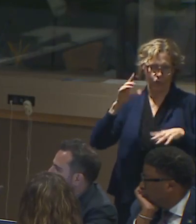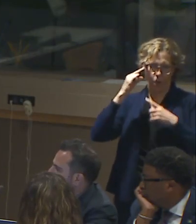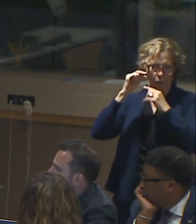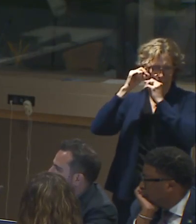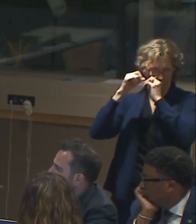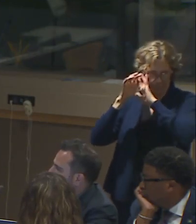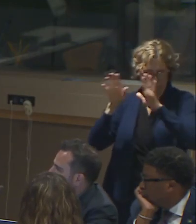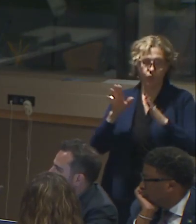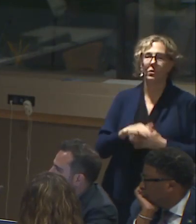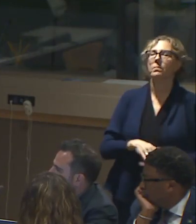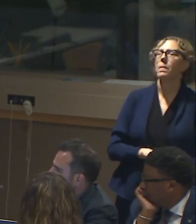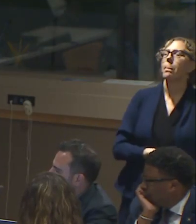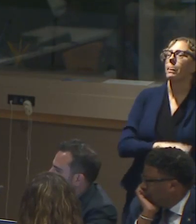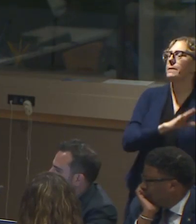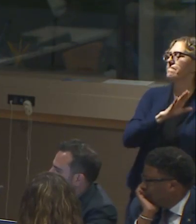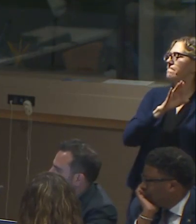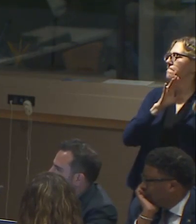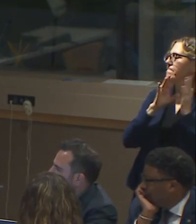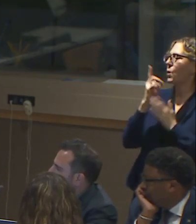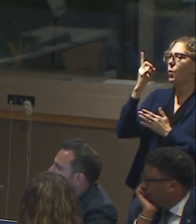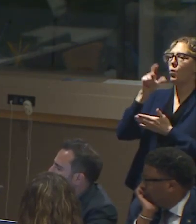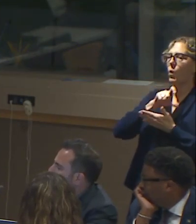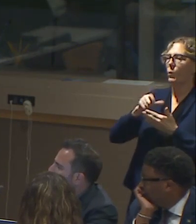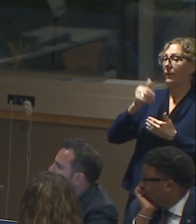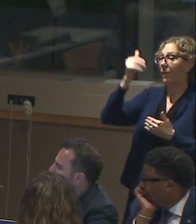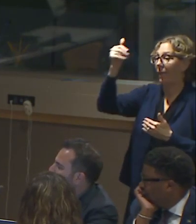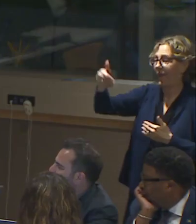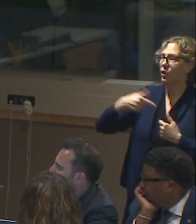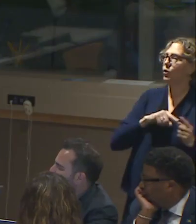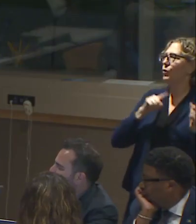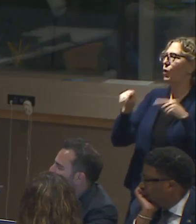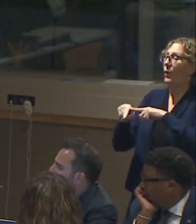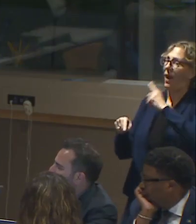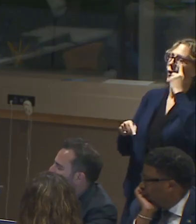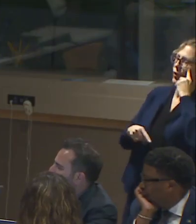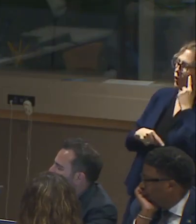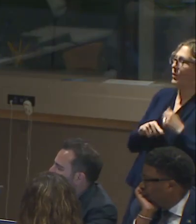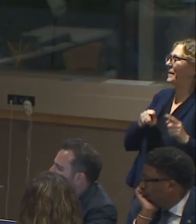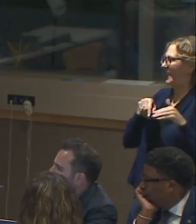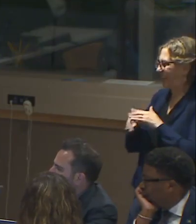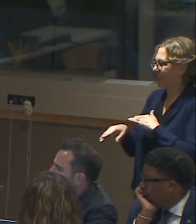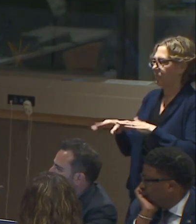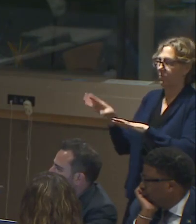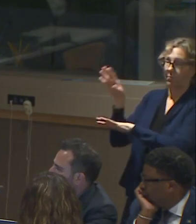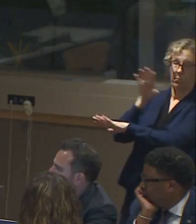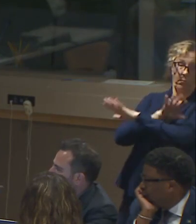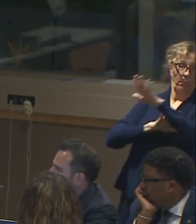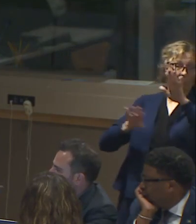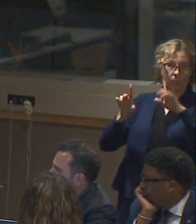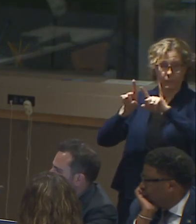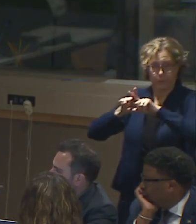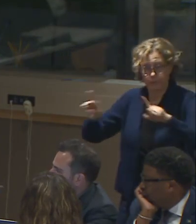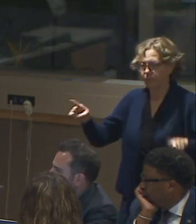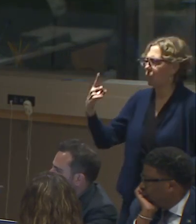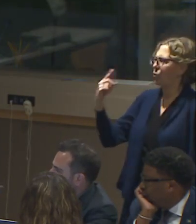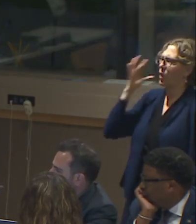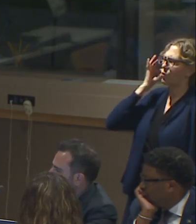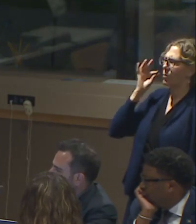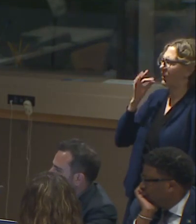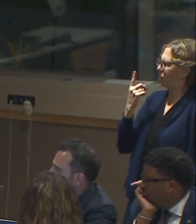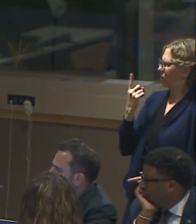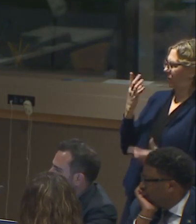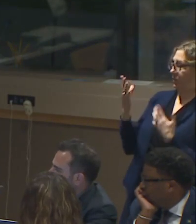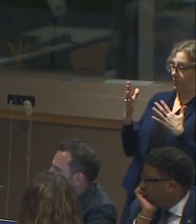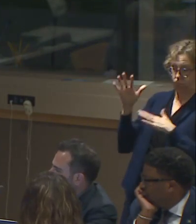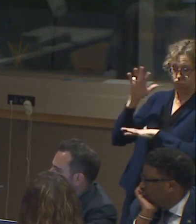I don't know who the wicked witch was that showed up that day, but she challenged me from the moment I walked in the room. I said,